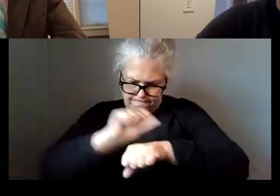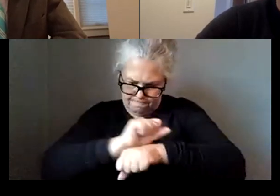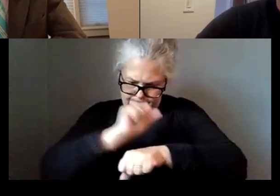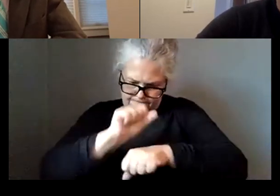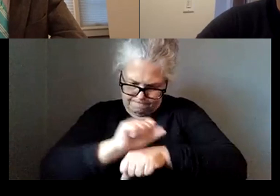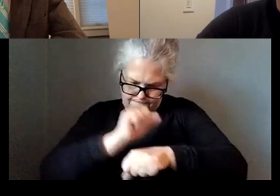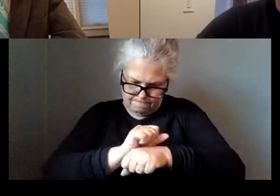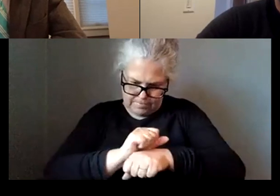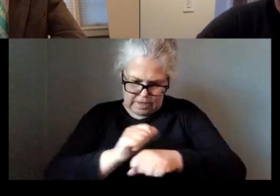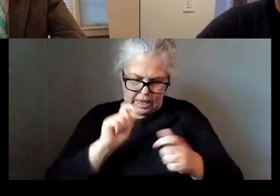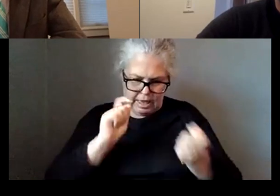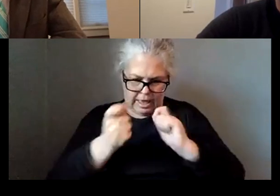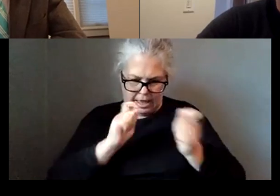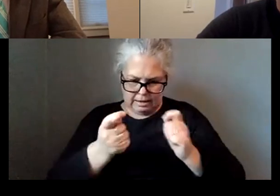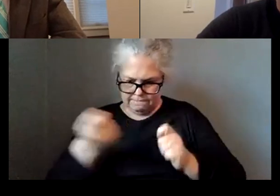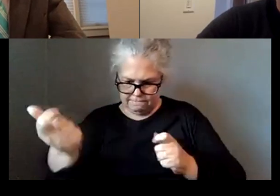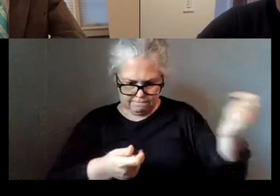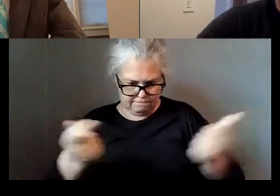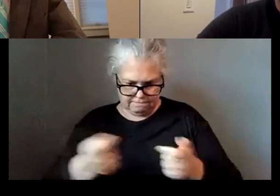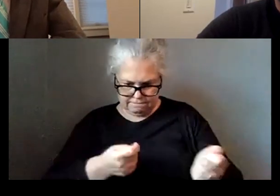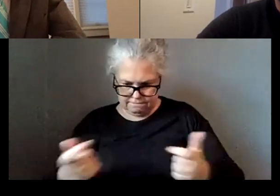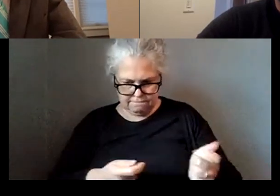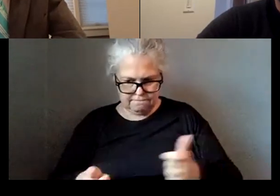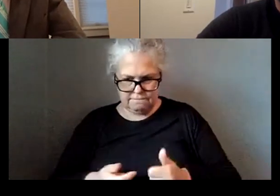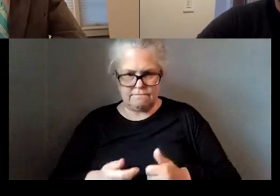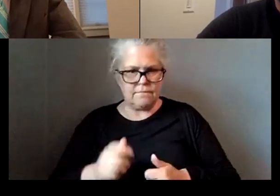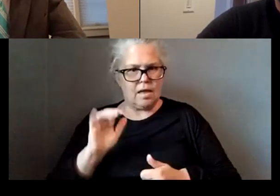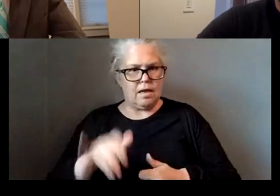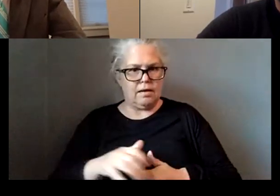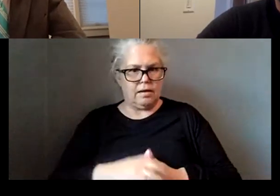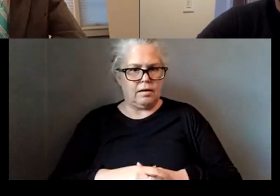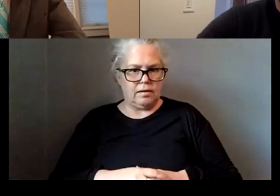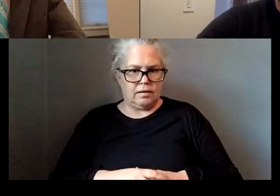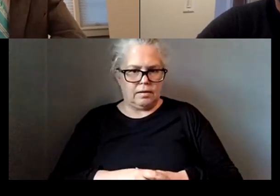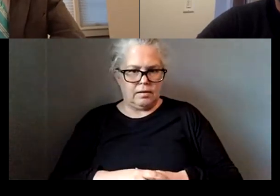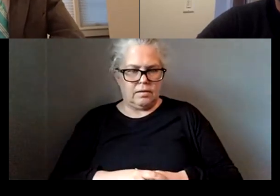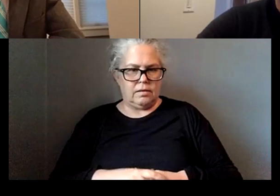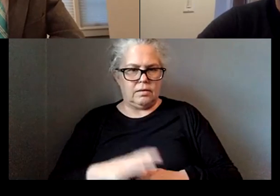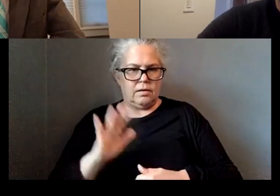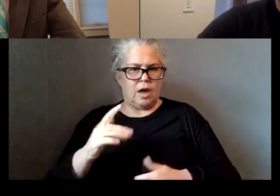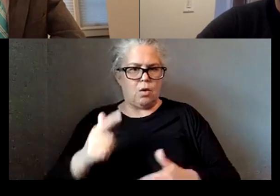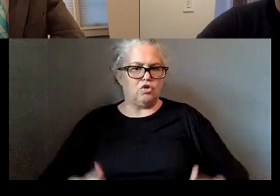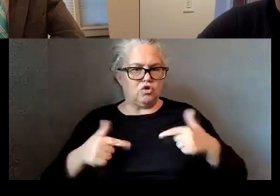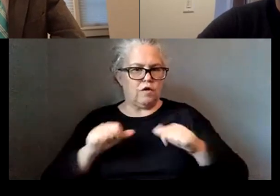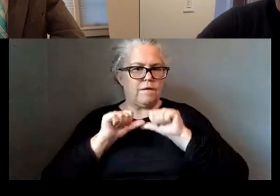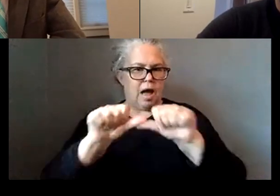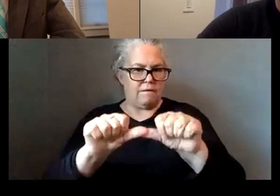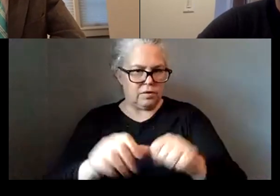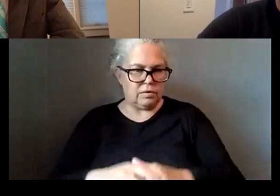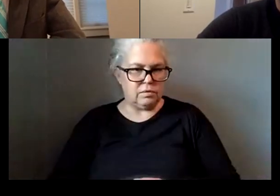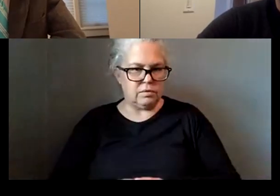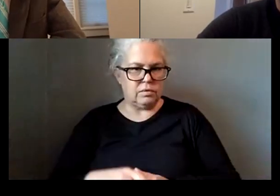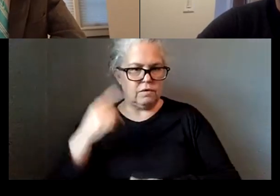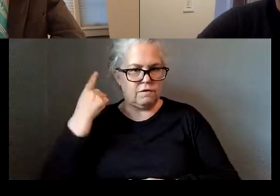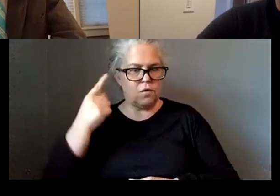or rewrite as the case may be. So it was just a matter of survival in a way through last